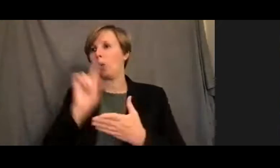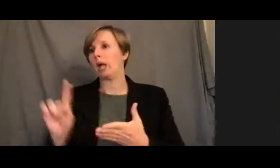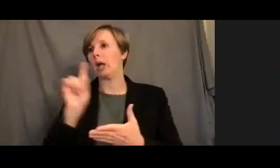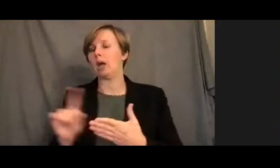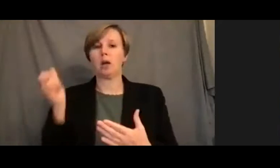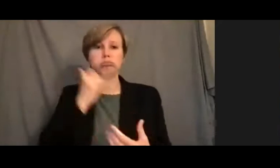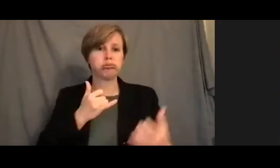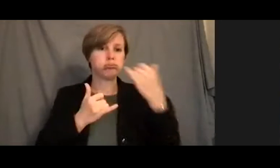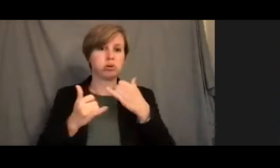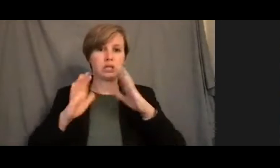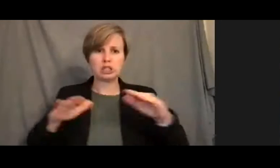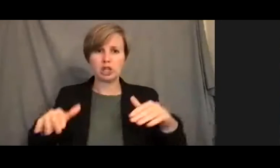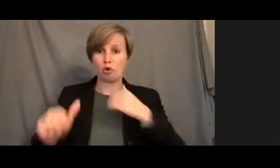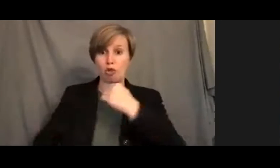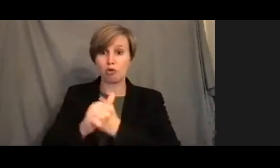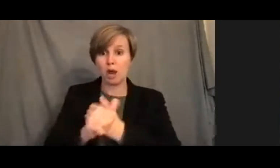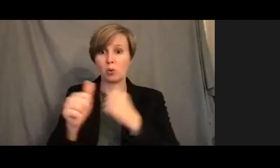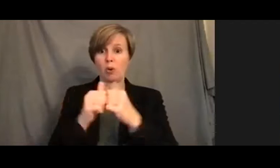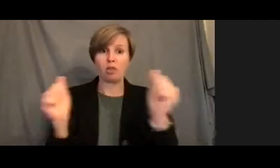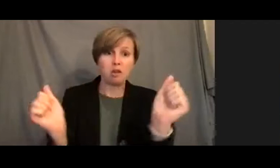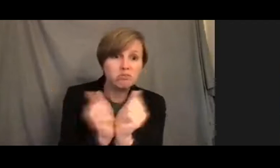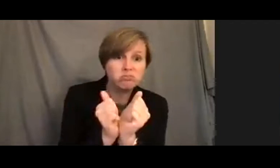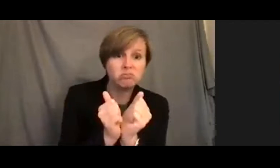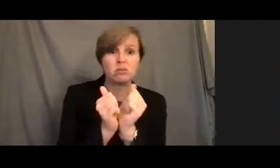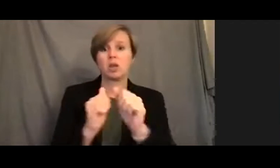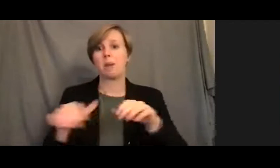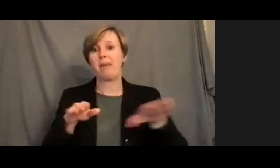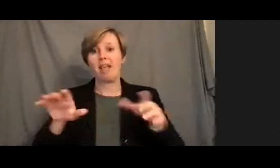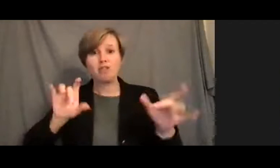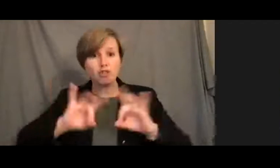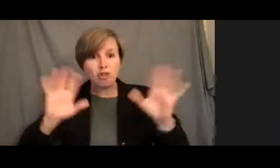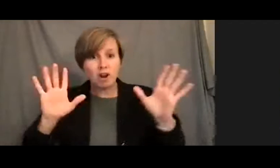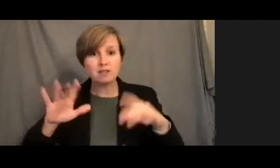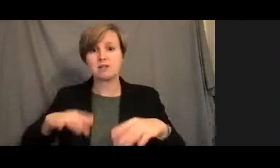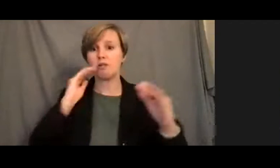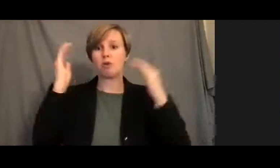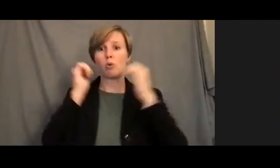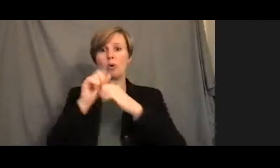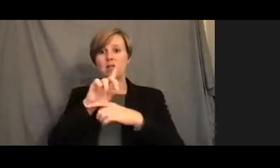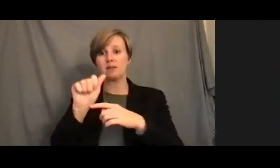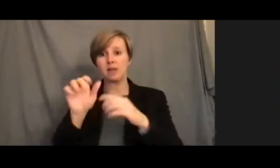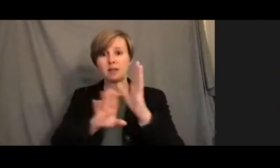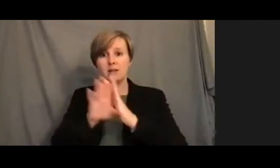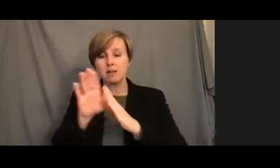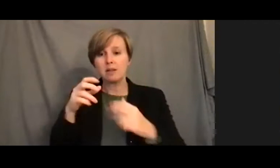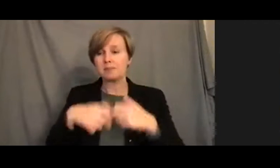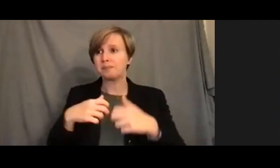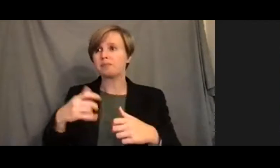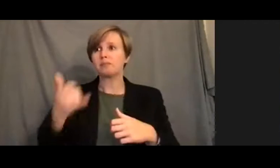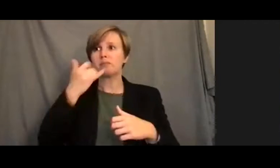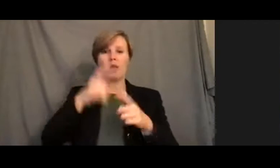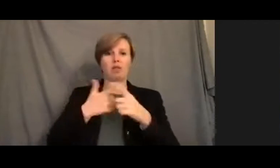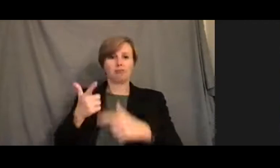calls, children being threatened with arrest and having a behavior crisis, adults with developmental disabilities calling for behavior help and being shot by